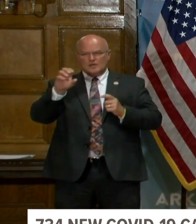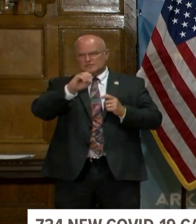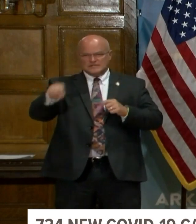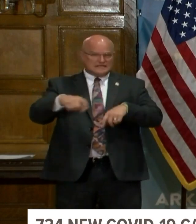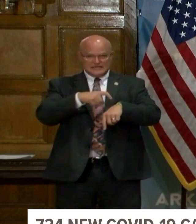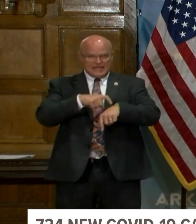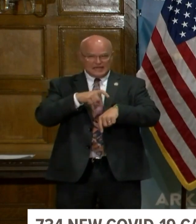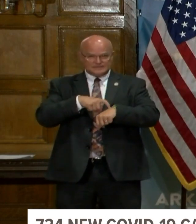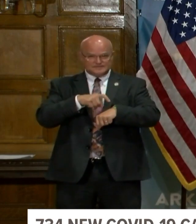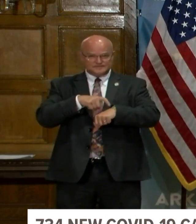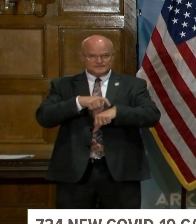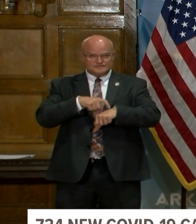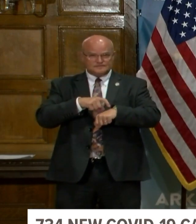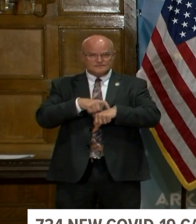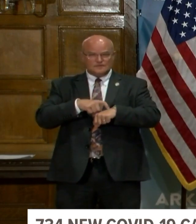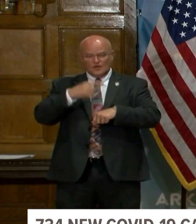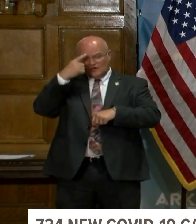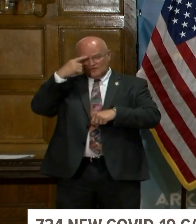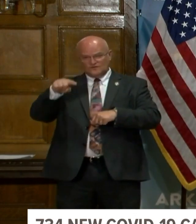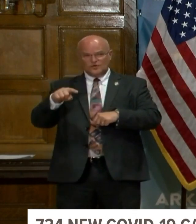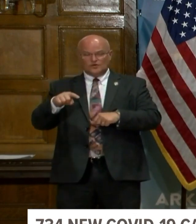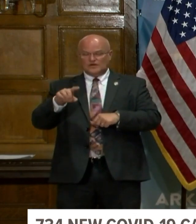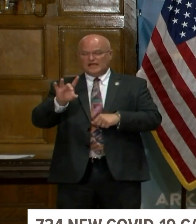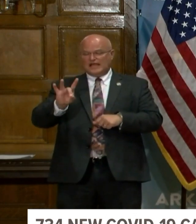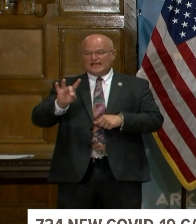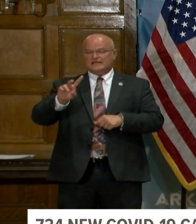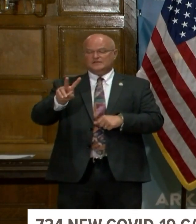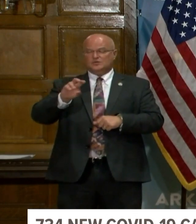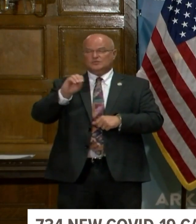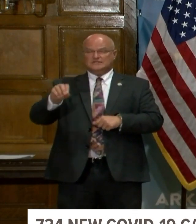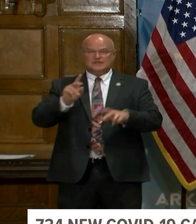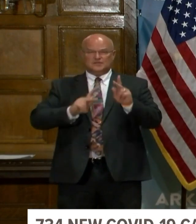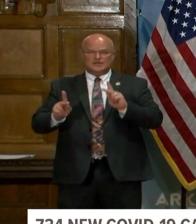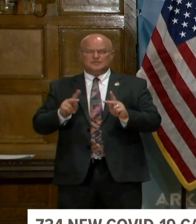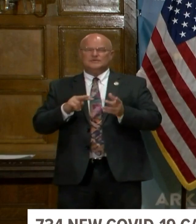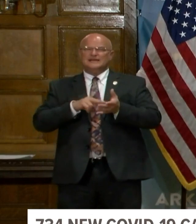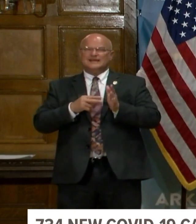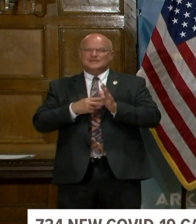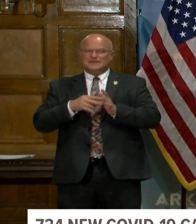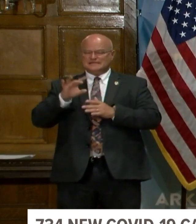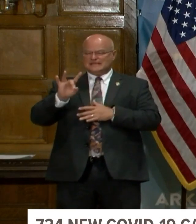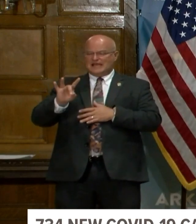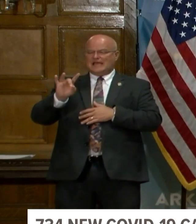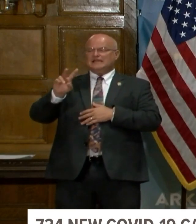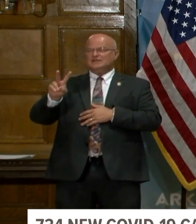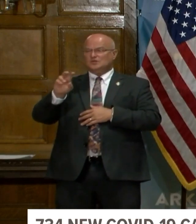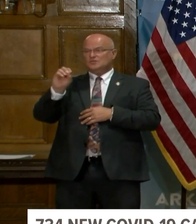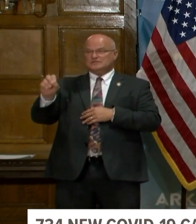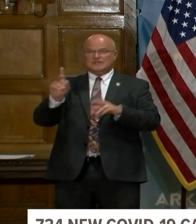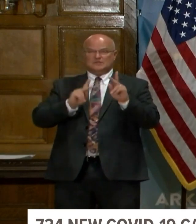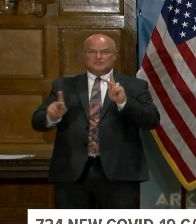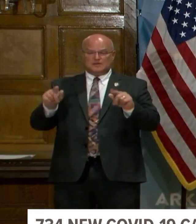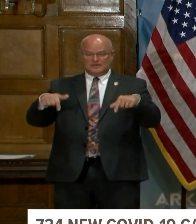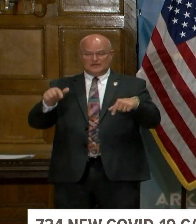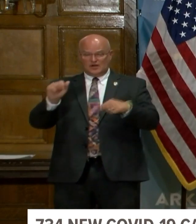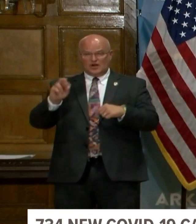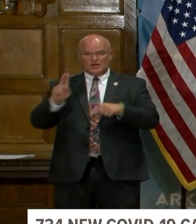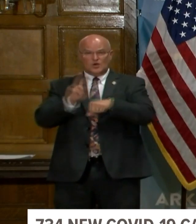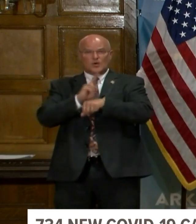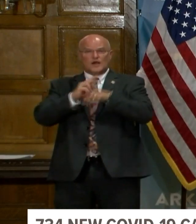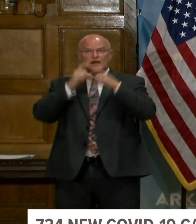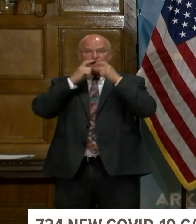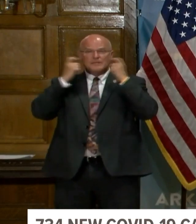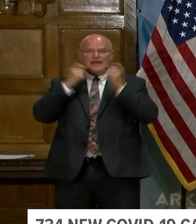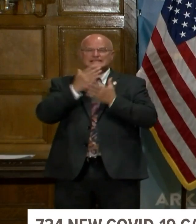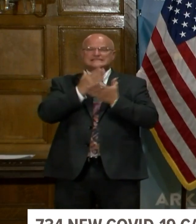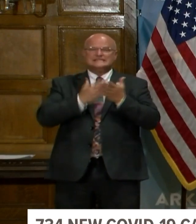100% of the time for 82% of the people. I think it means you've got 82% of the people of Arkansas wearing a